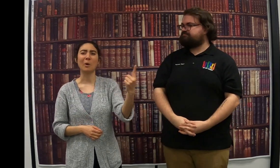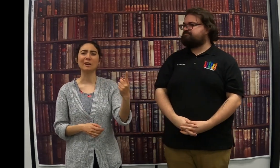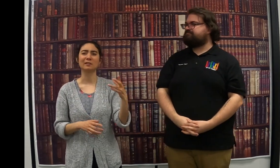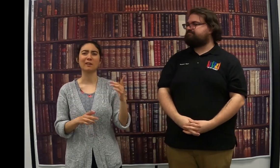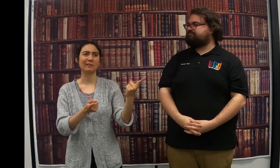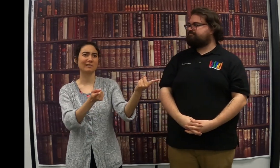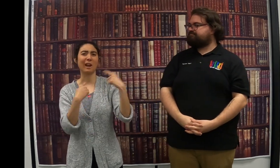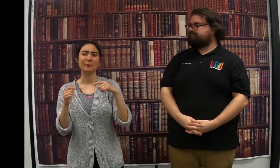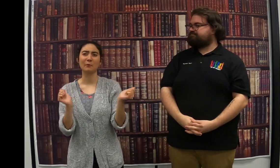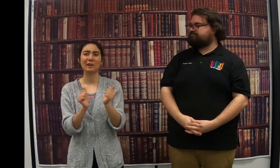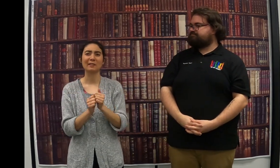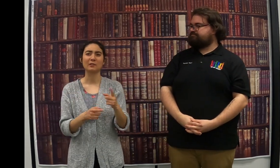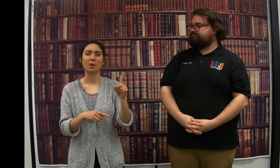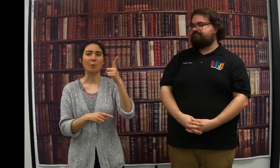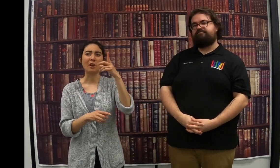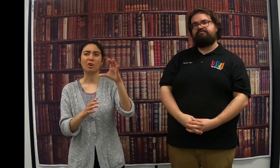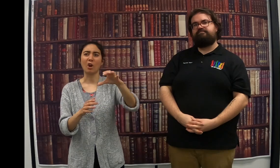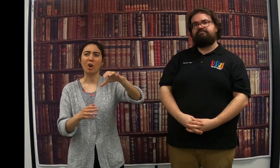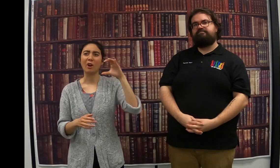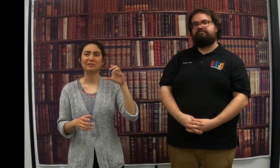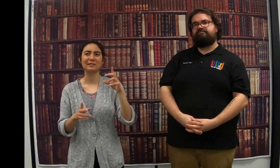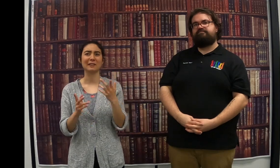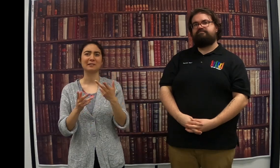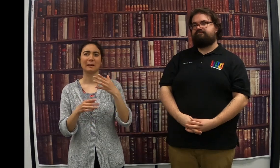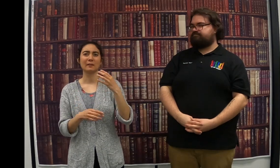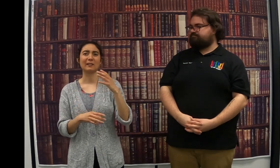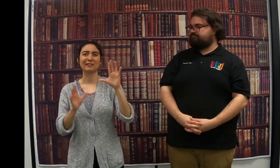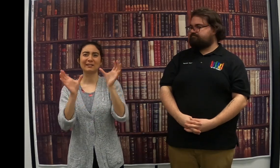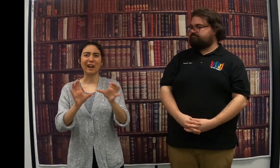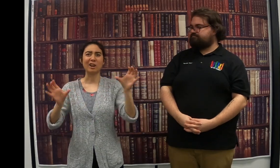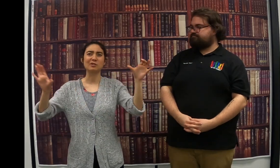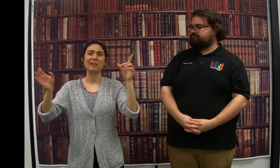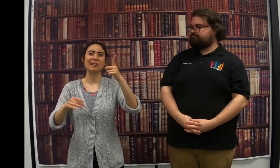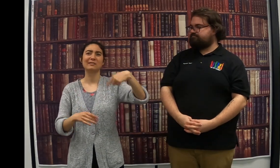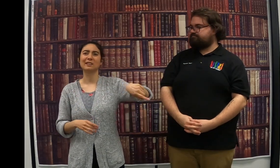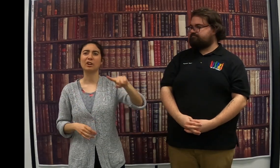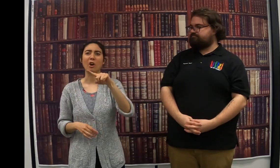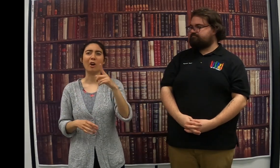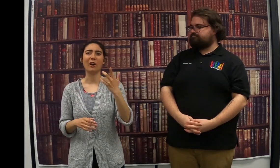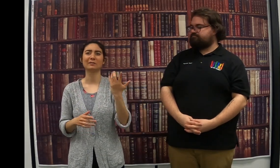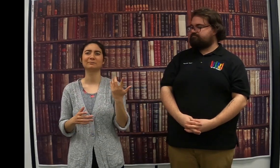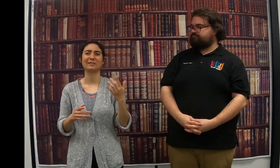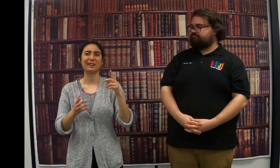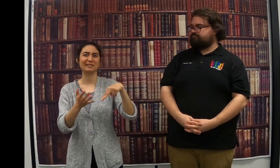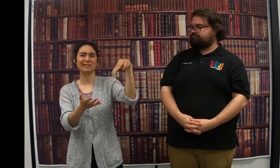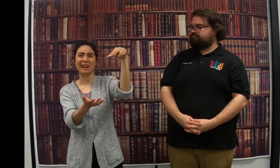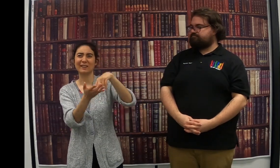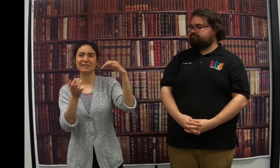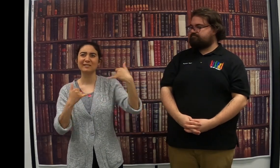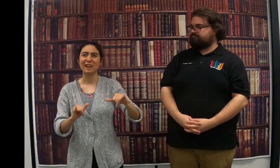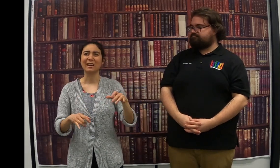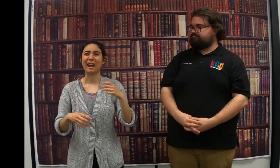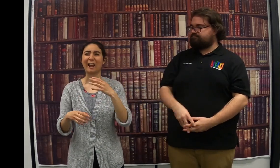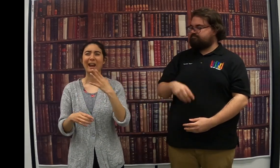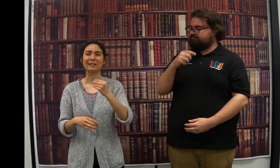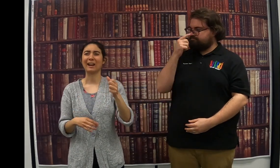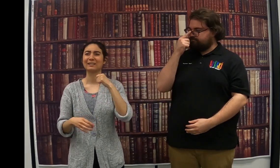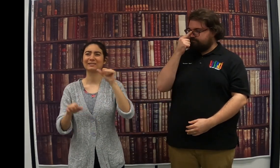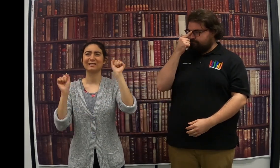If anyone comes within 100 paces of the castle, they are obliged to stand still and